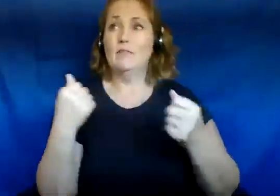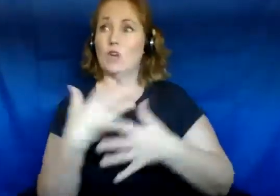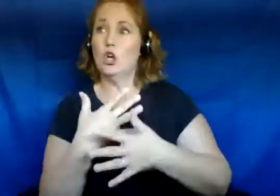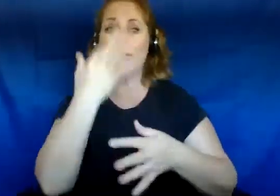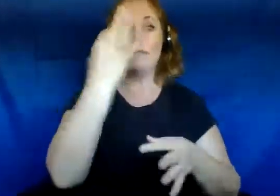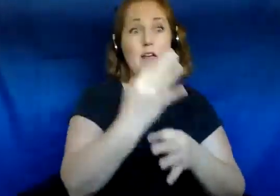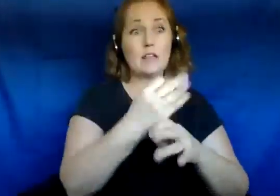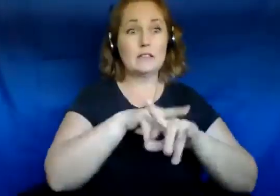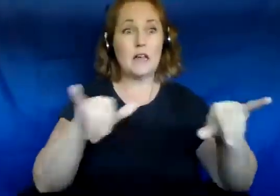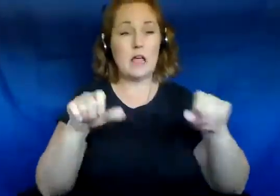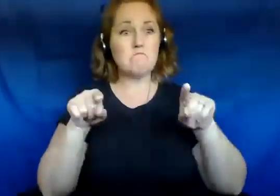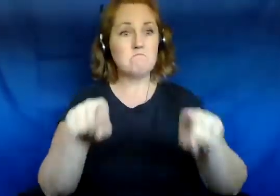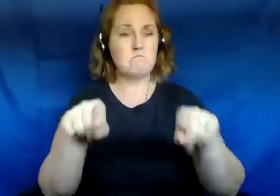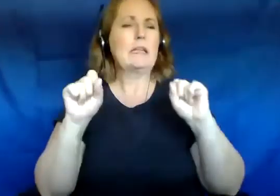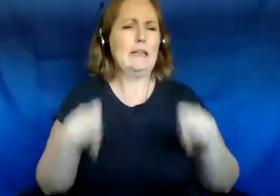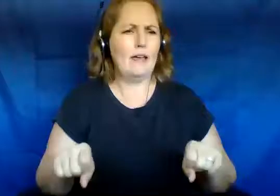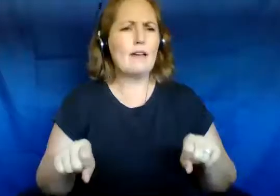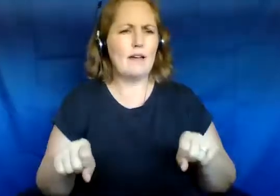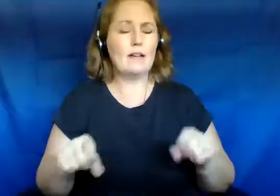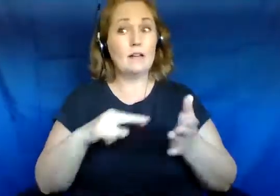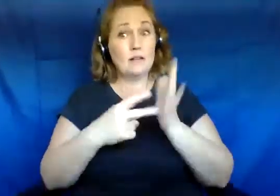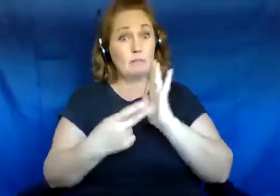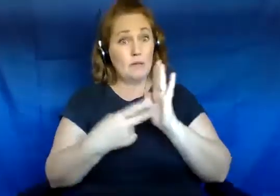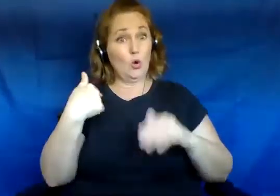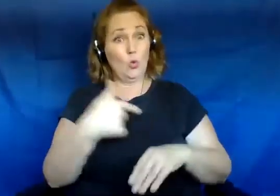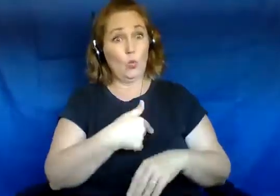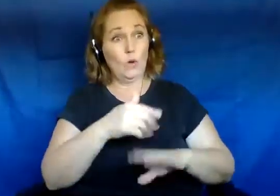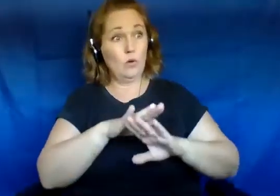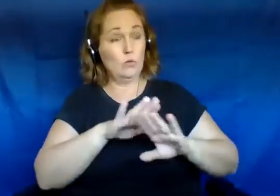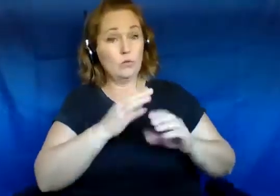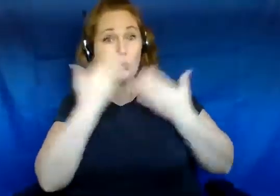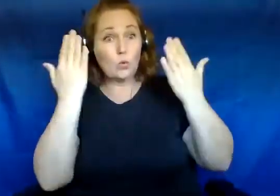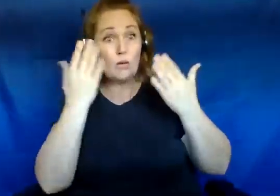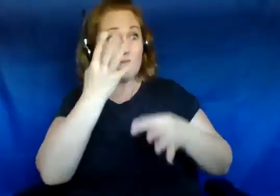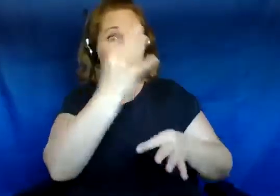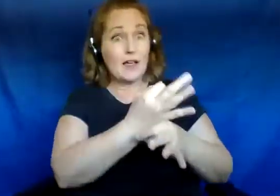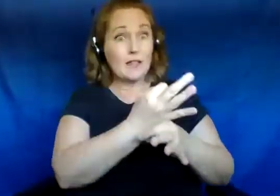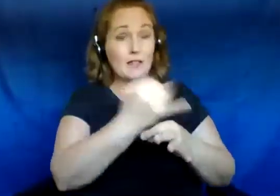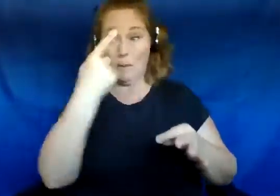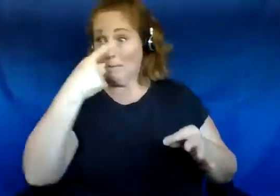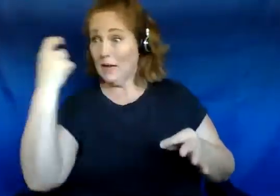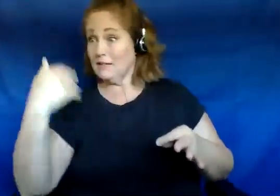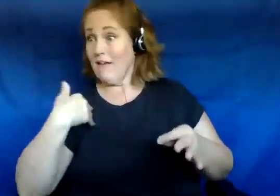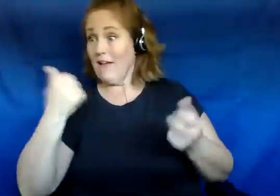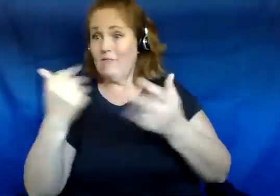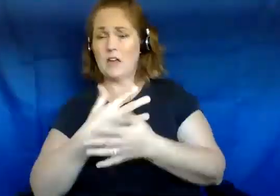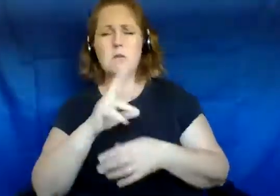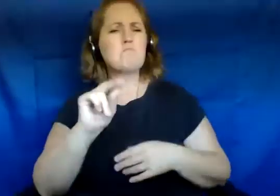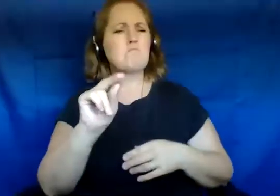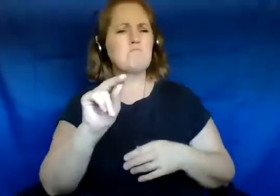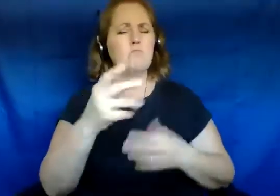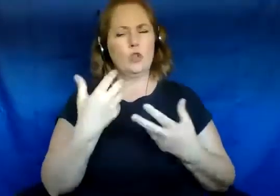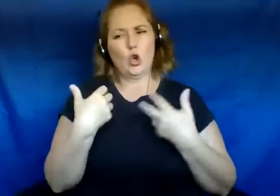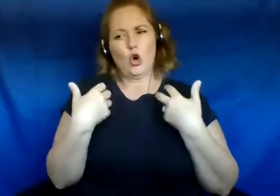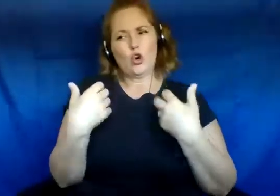the same time. That does not mean that we don't have faith when we have fear.